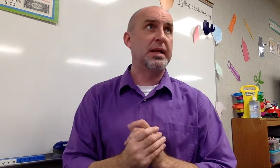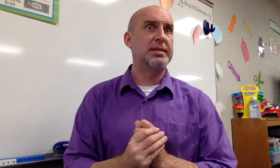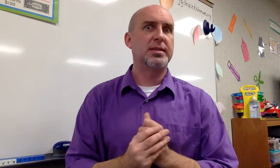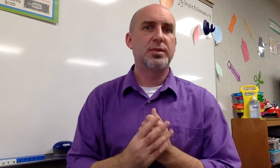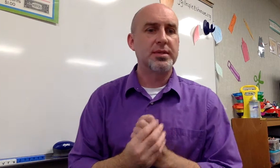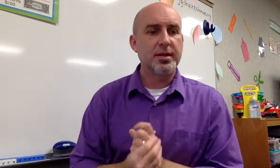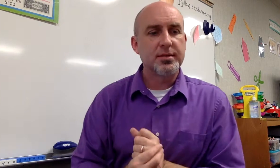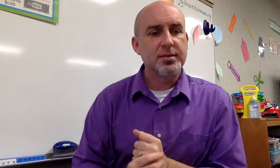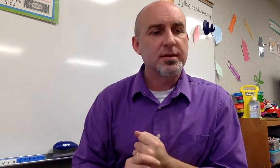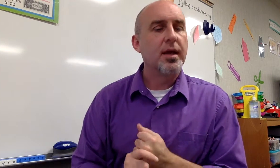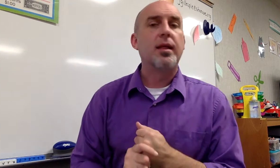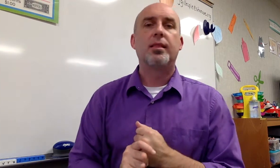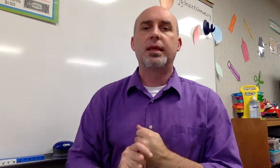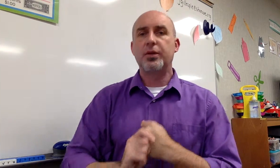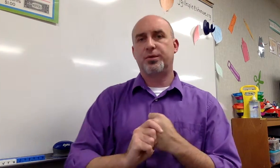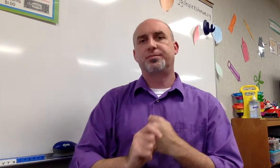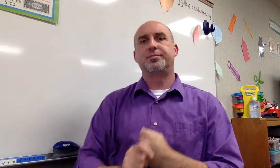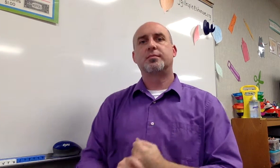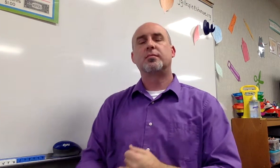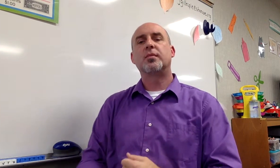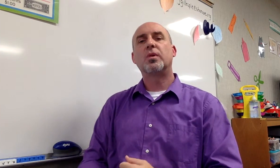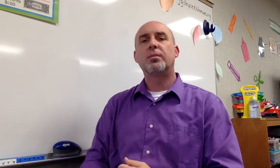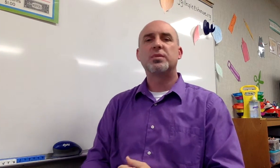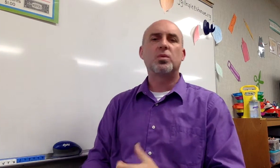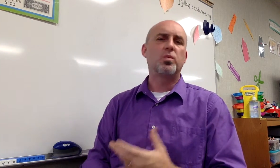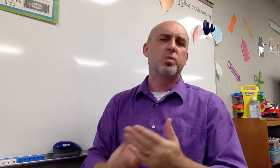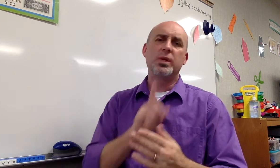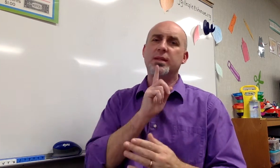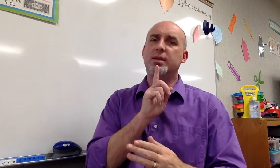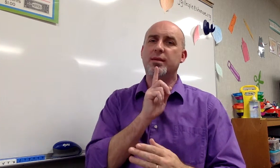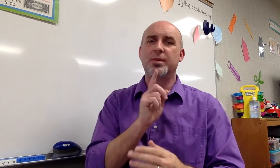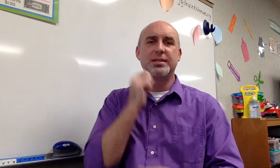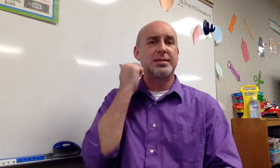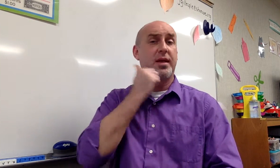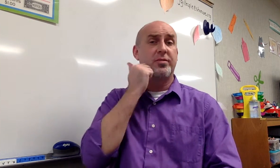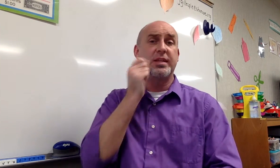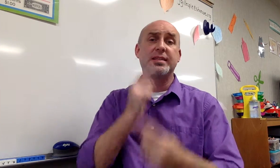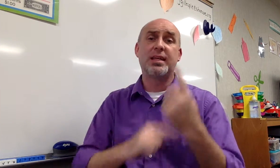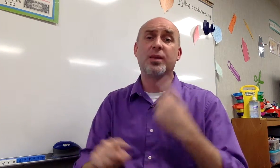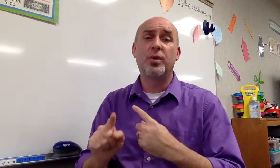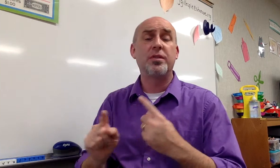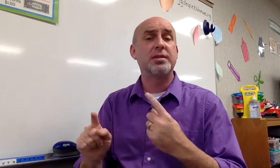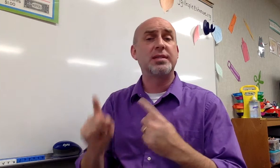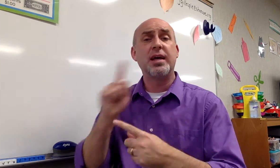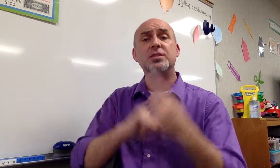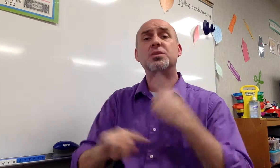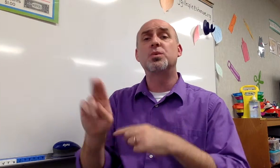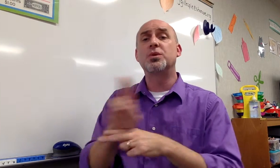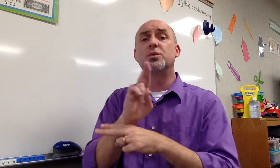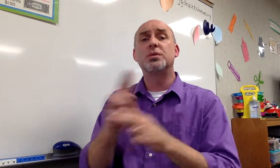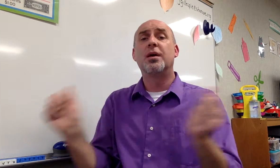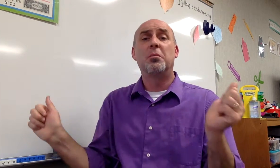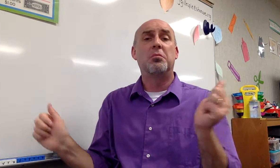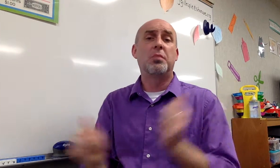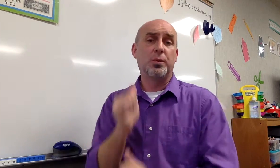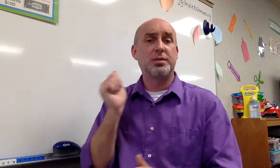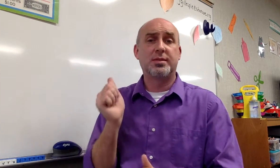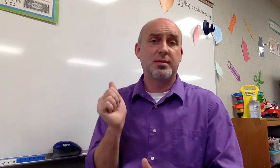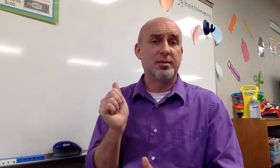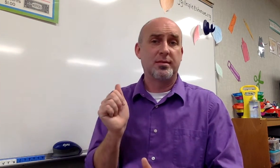Let's see what's next. Later. Okay. So really, this is an everyday sign. One of the signs you will use most as